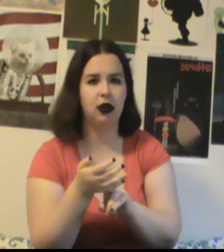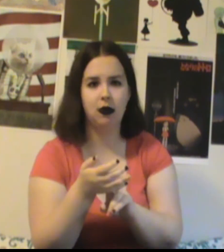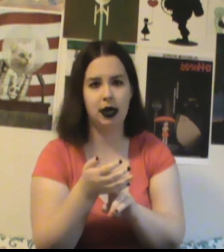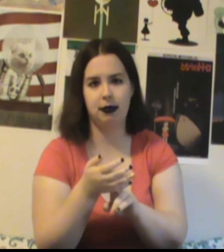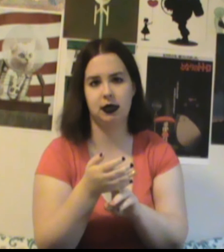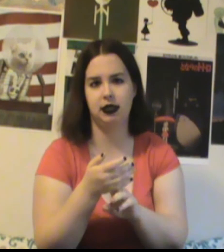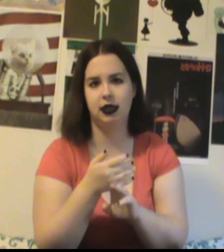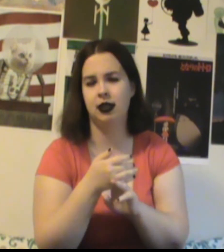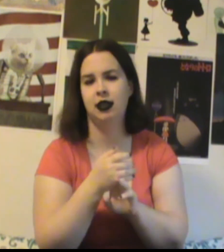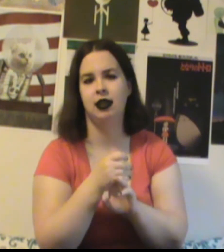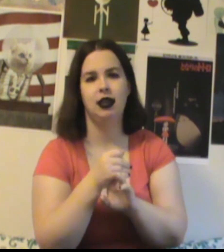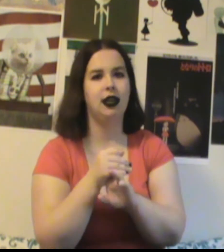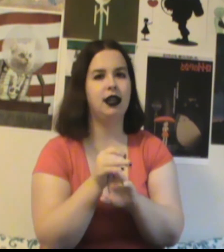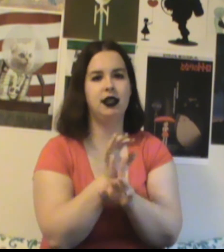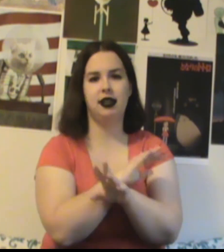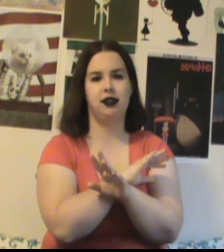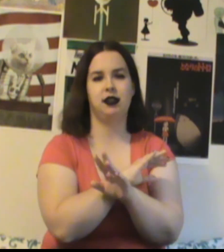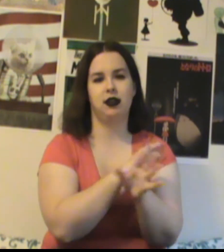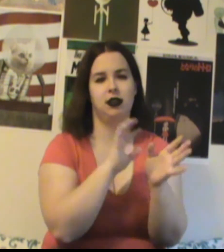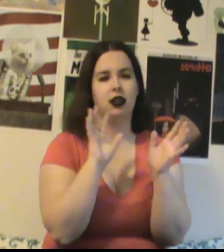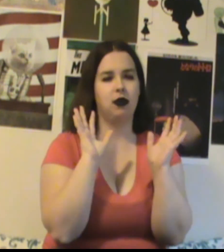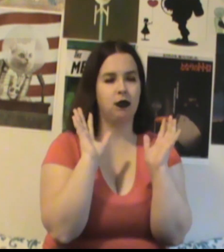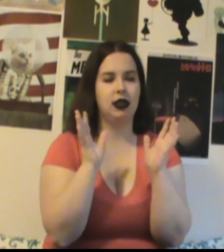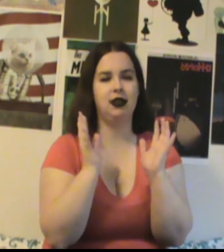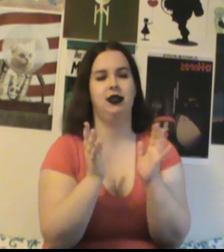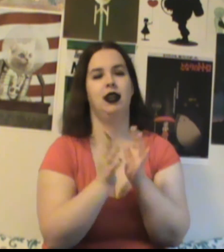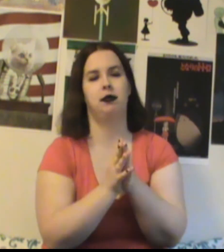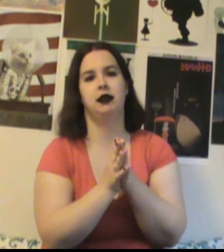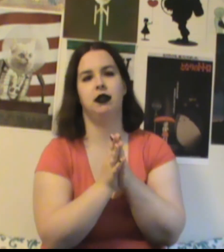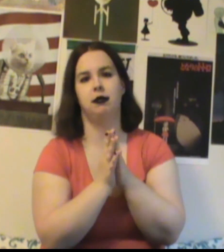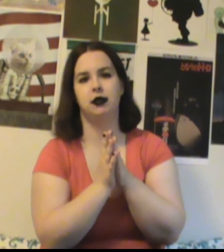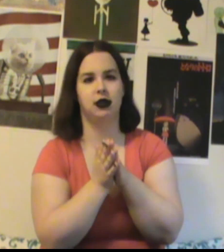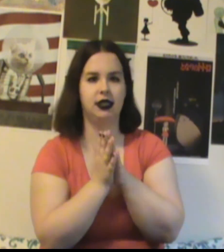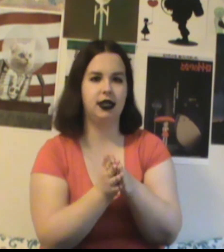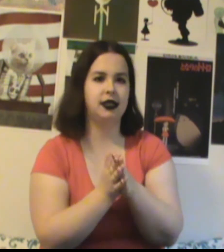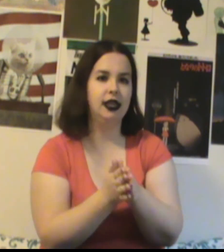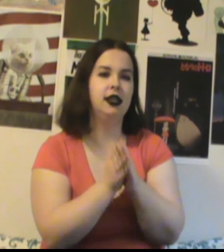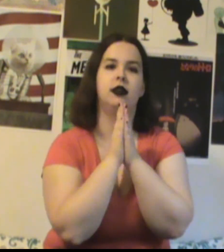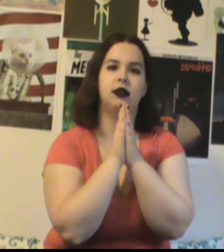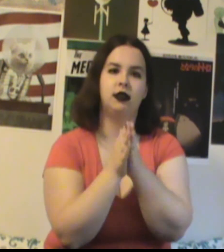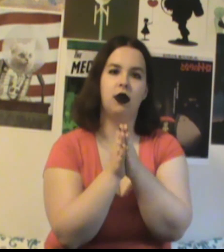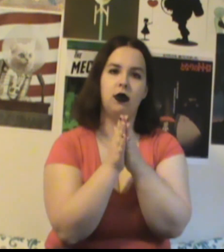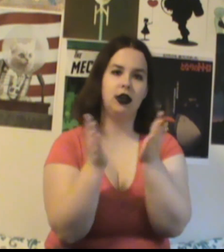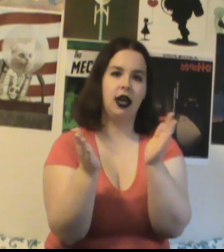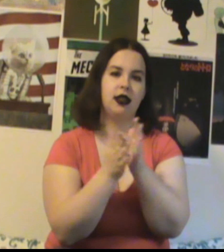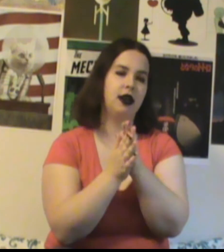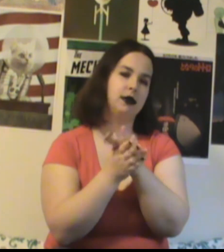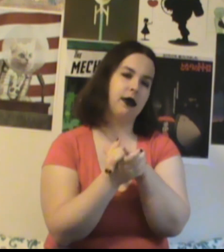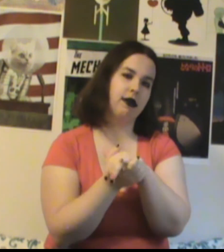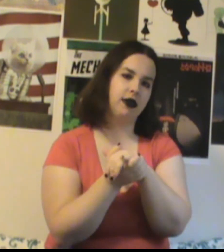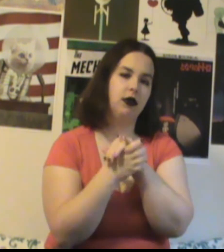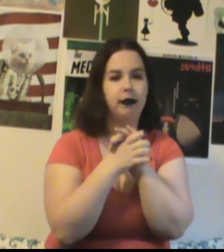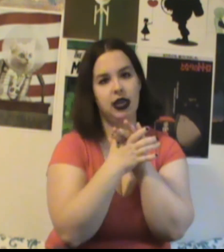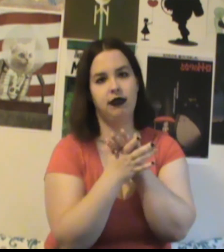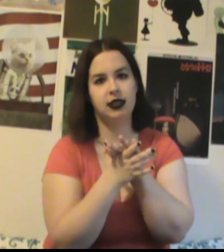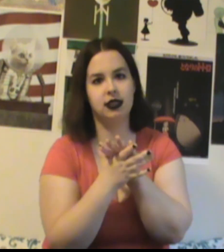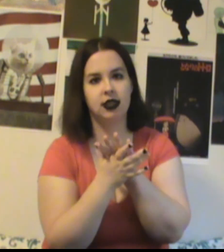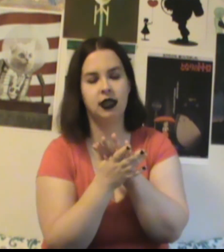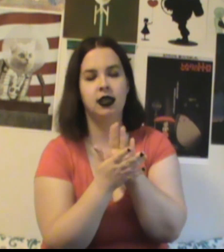stowaway person. And that just looks like a really interesting episode that I'm so excited to see. So yeah, that was my review of Manifest,